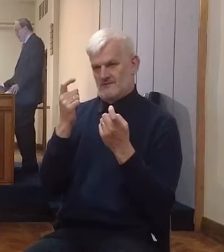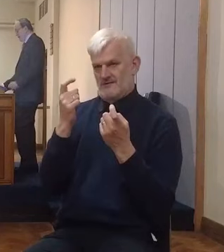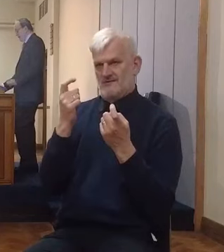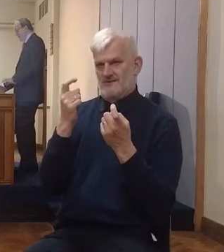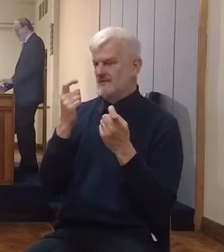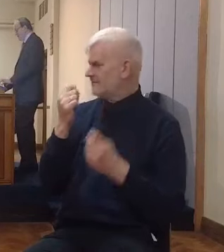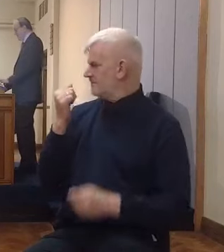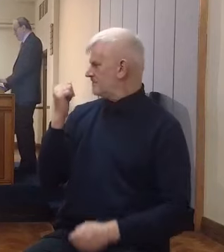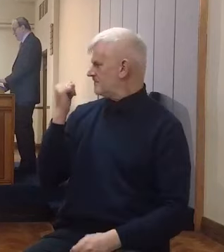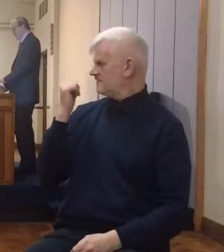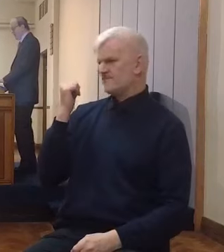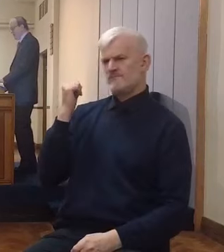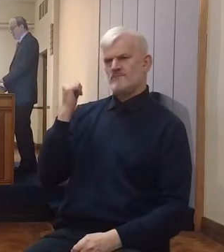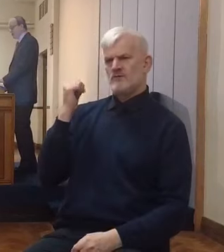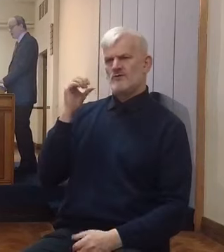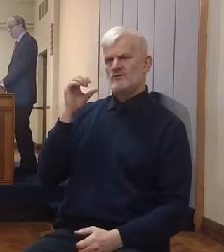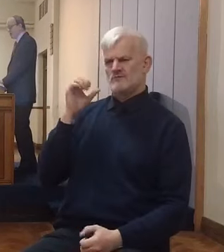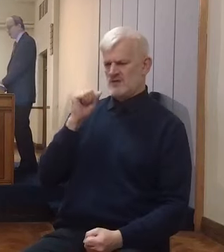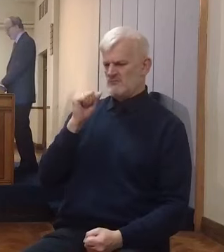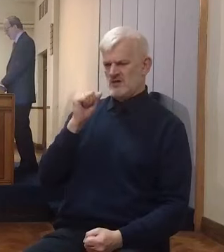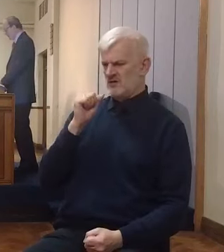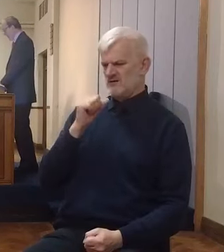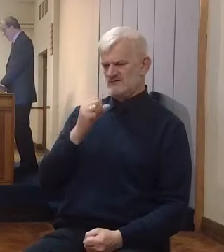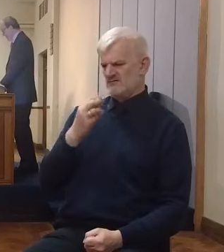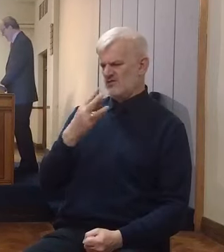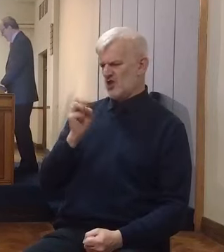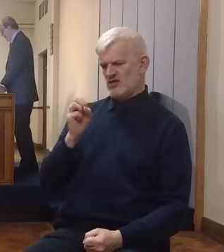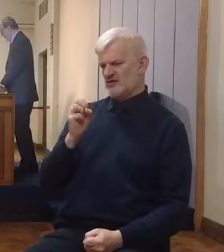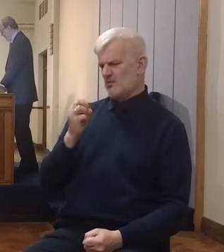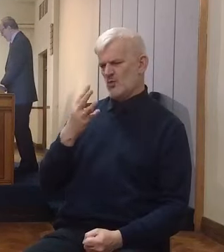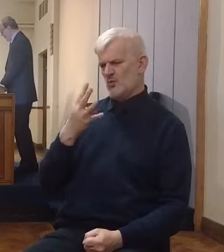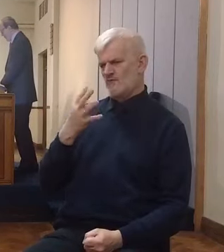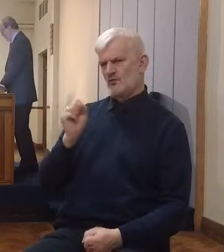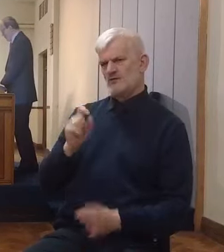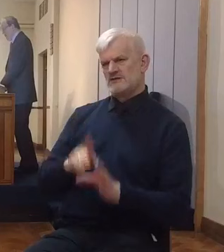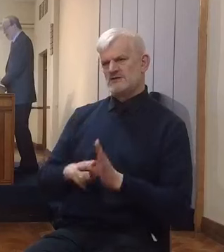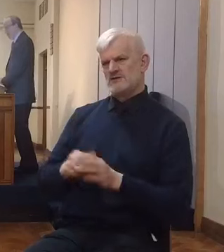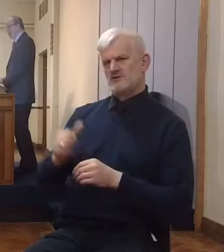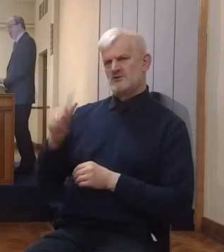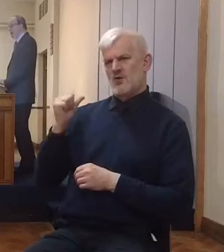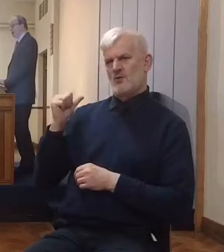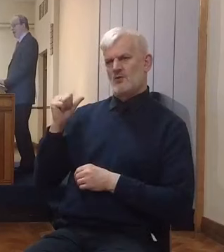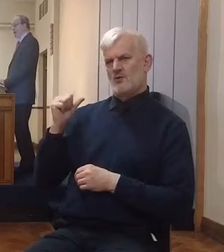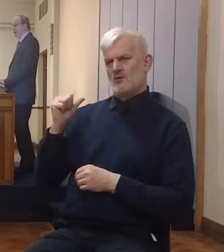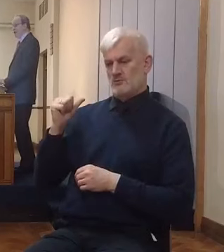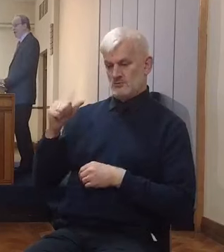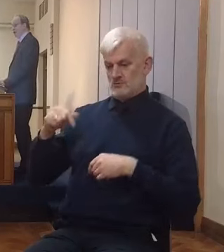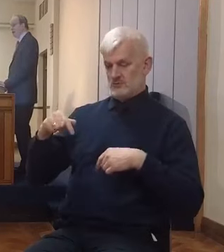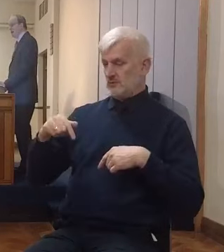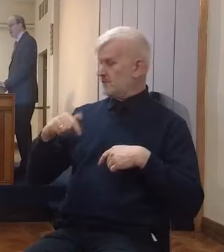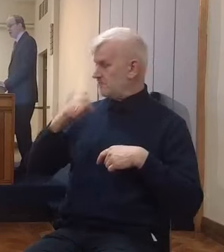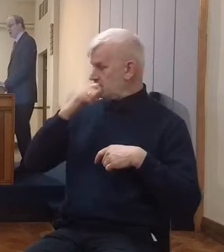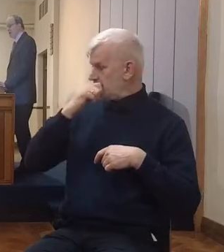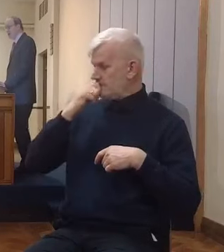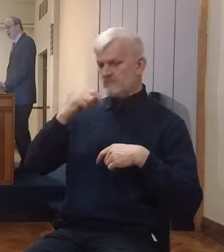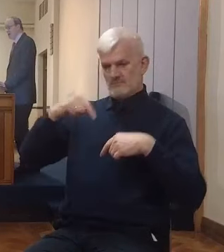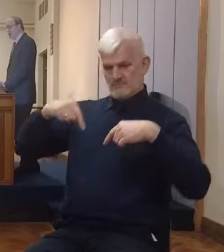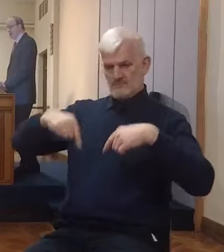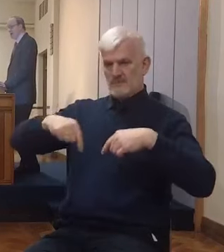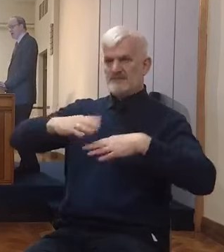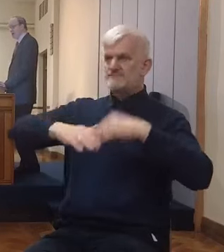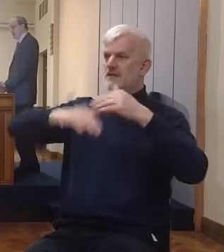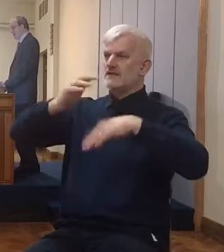remember some while going back 40 years, this building, we used to lend it to a certain